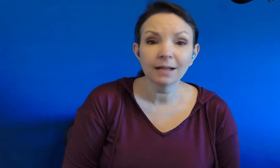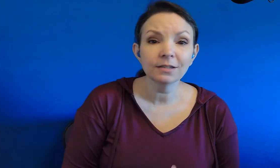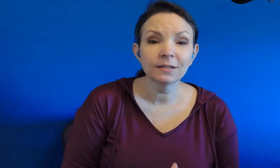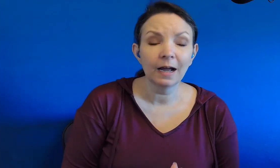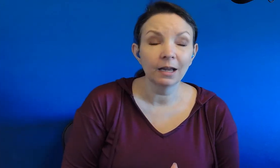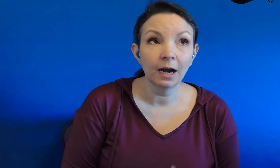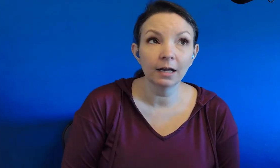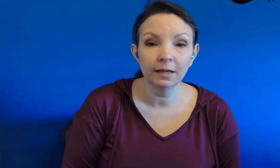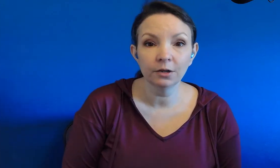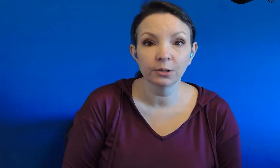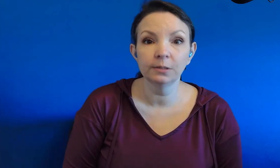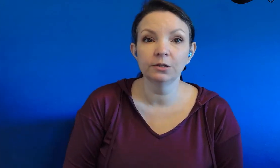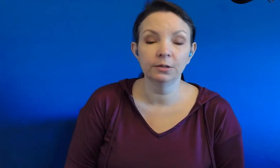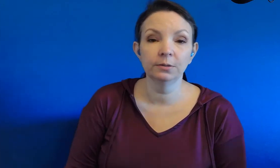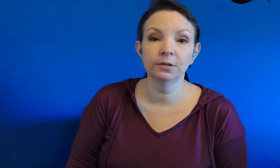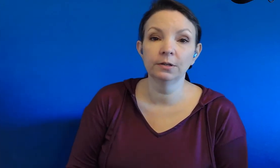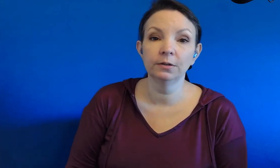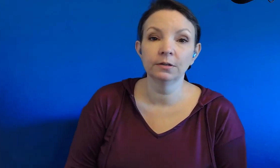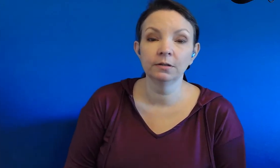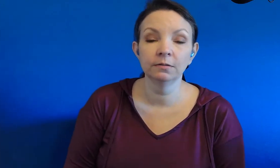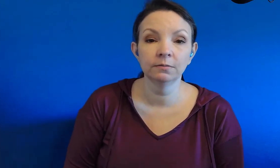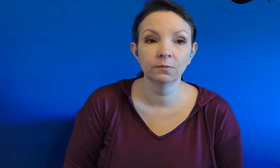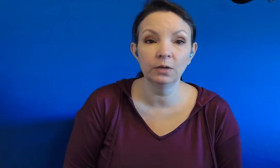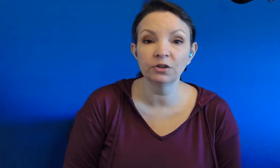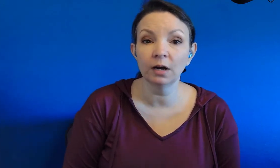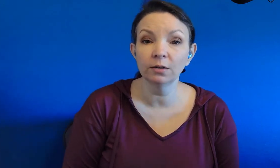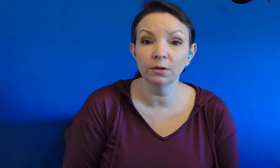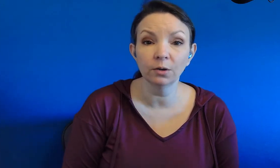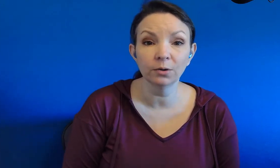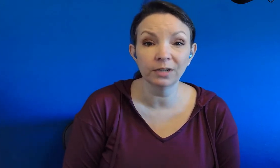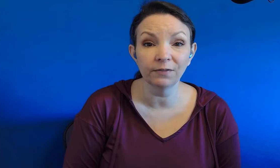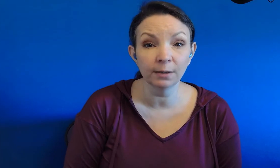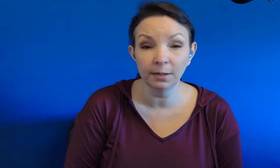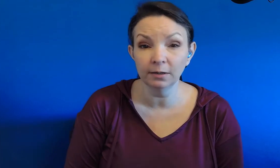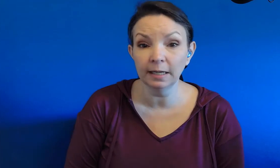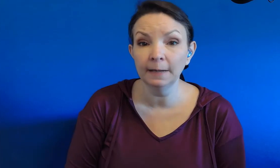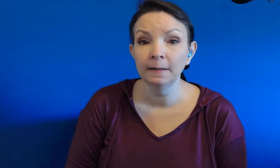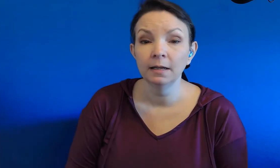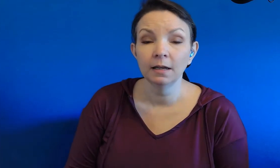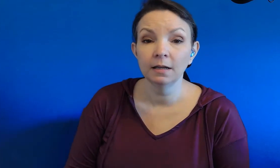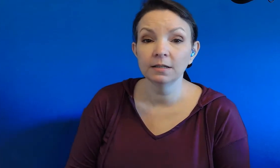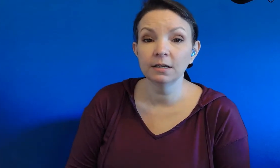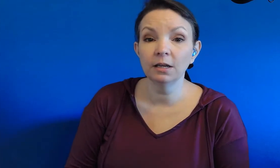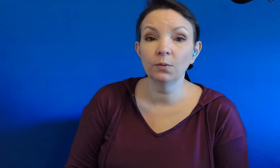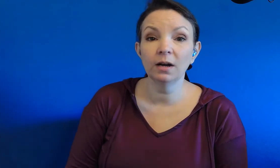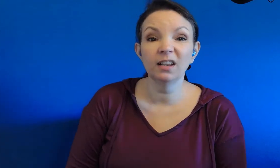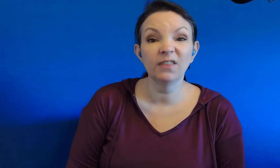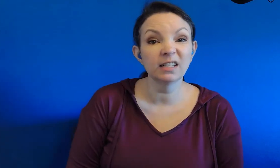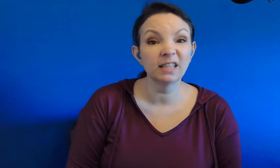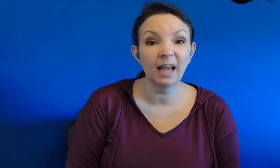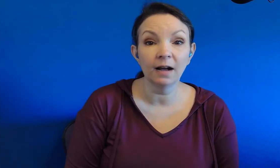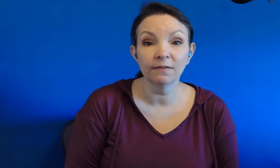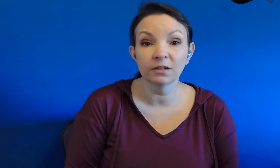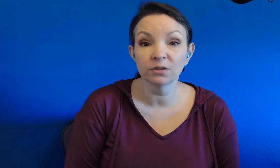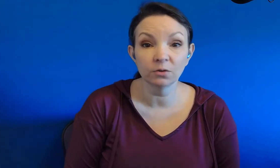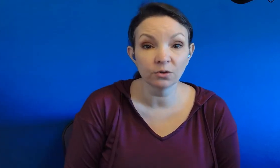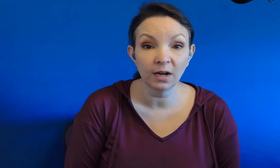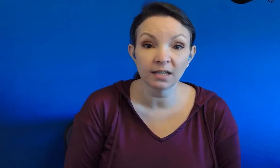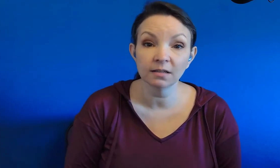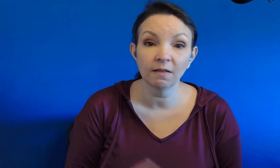I highly encourage you to reach out your local deaf community and see what event they have. The social nights. A lot of times they